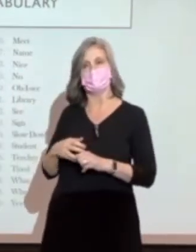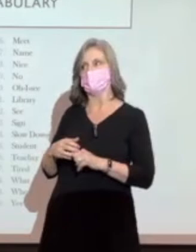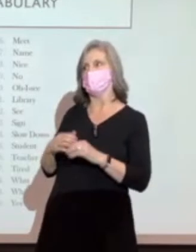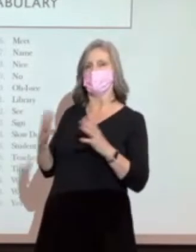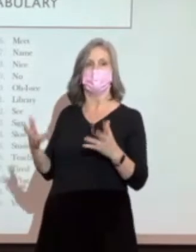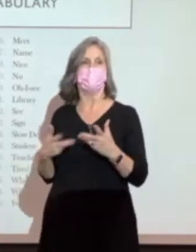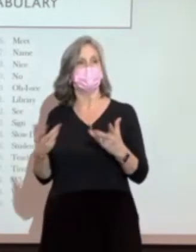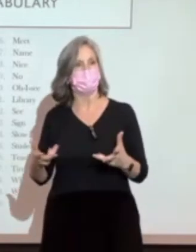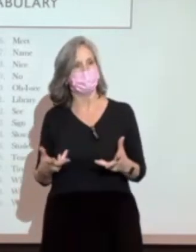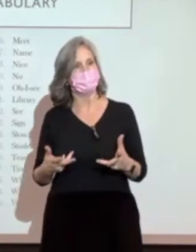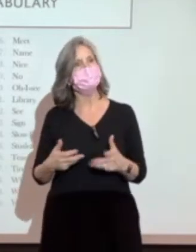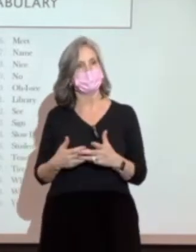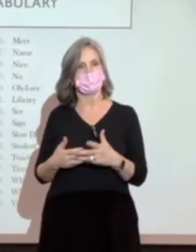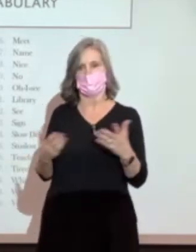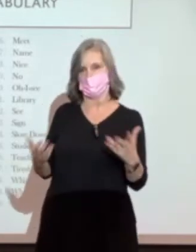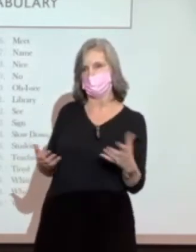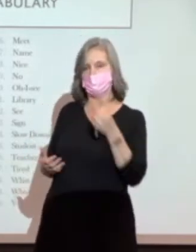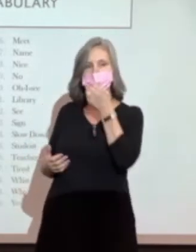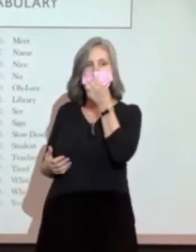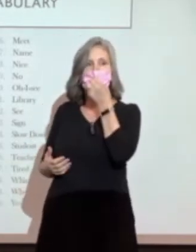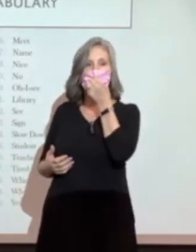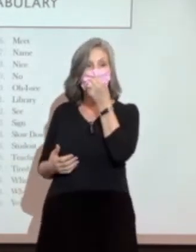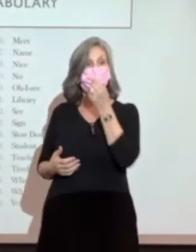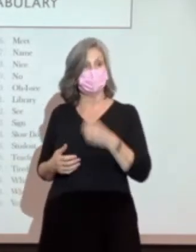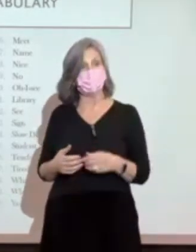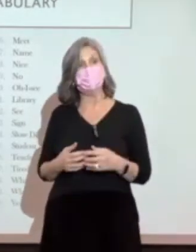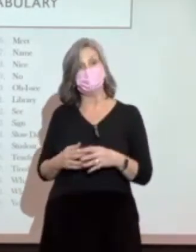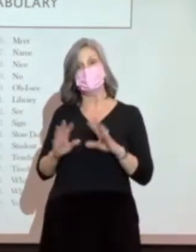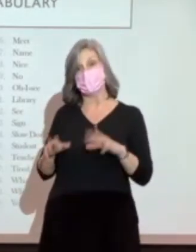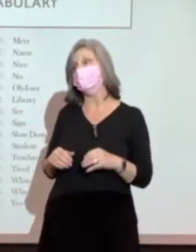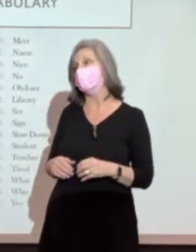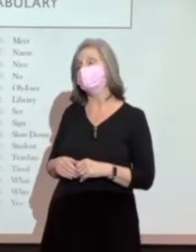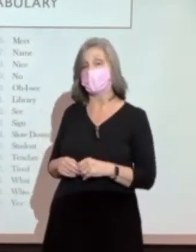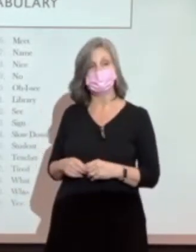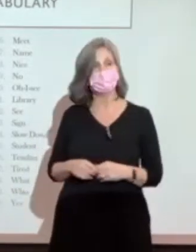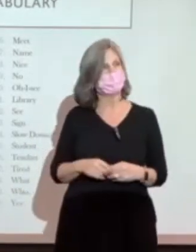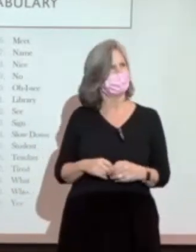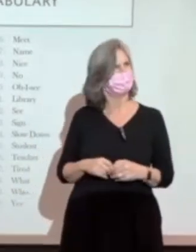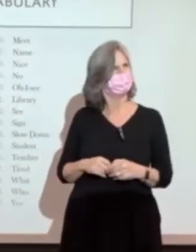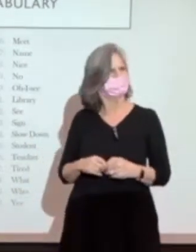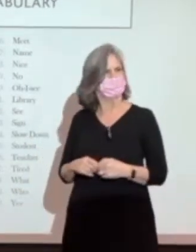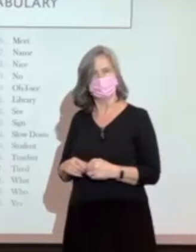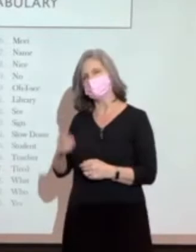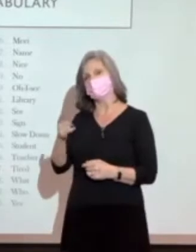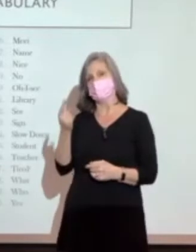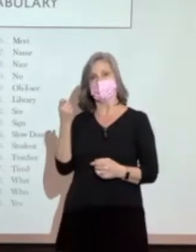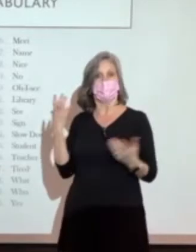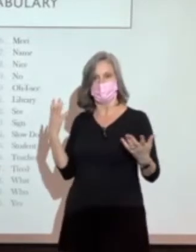there's anything impaired about them. They just can't hear. So New York State now changed the language, I think, I want to say it was a year and a half